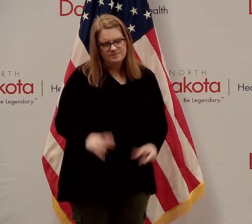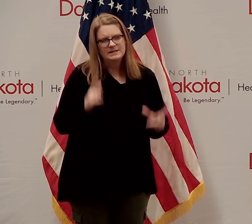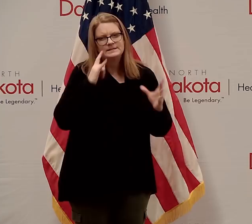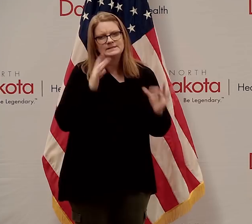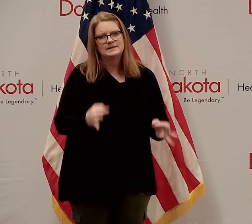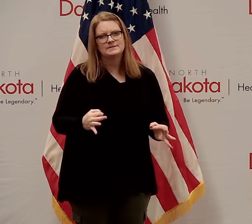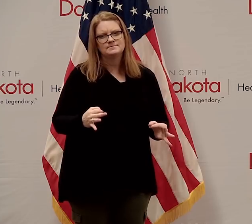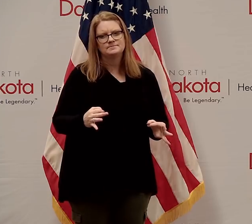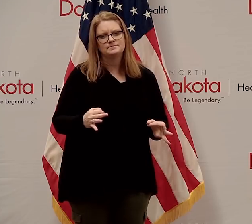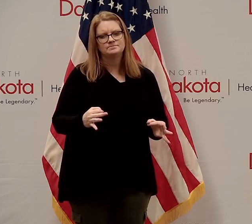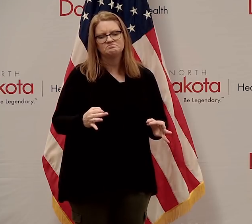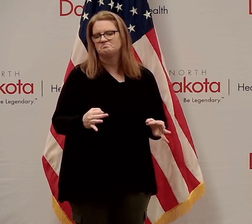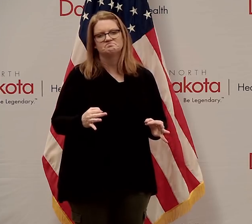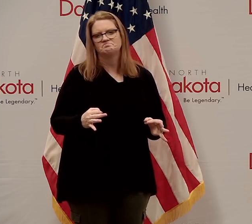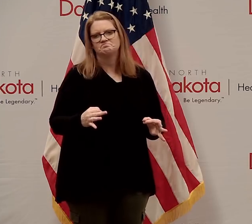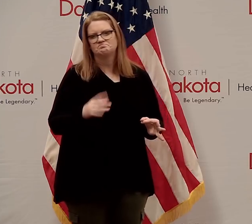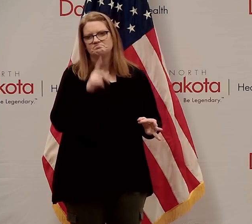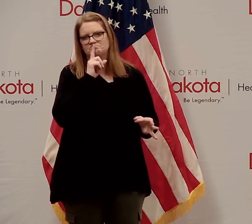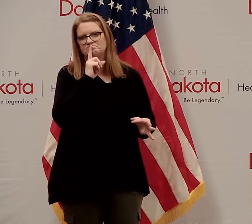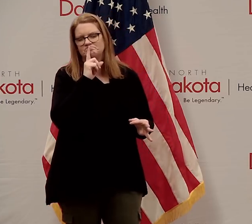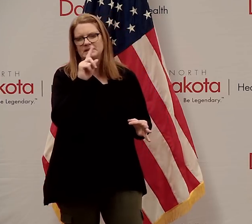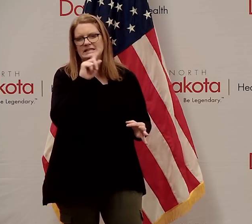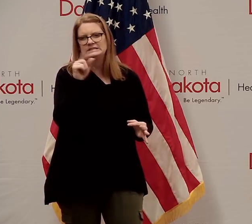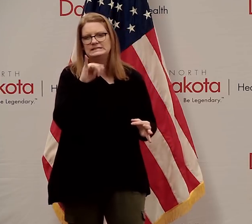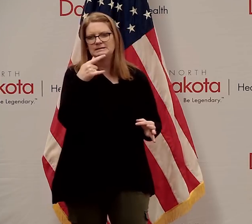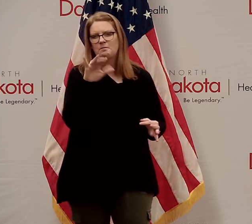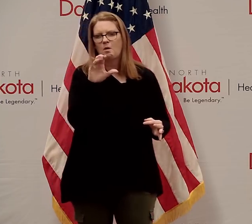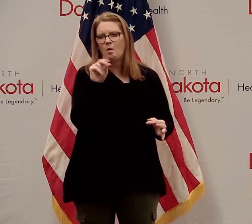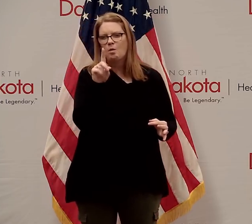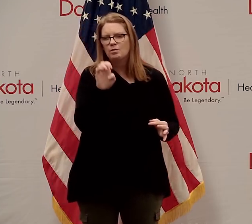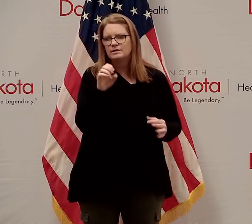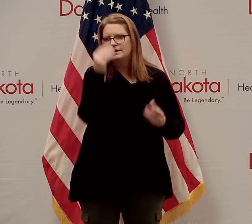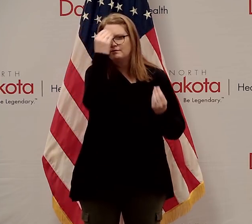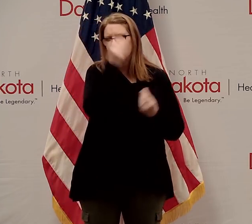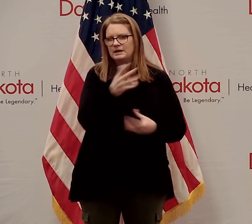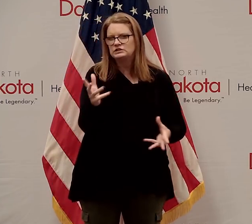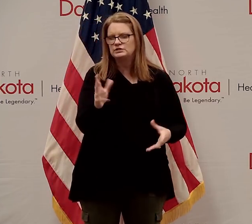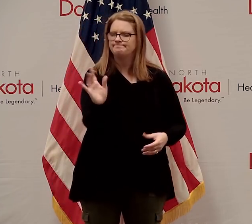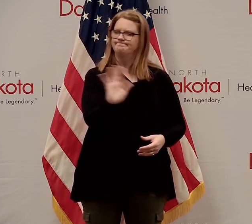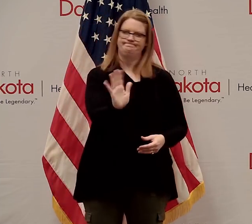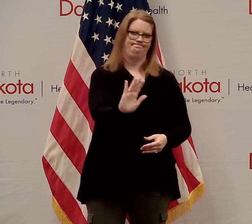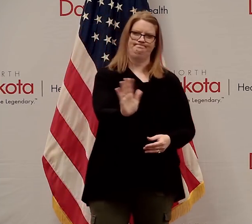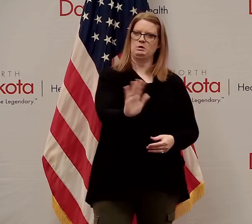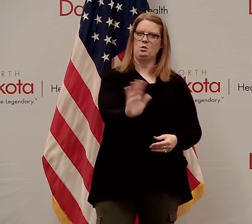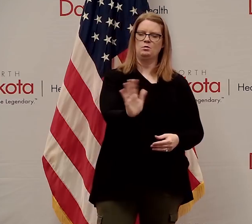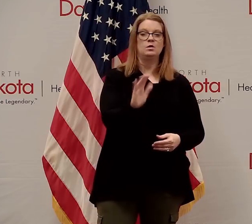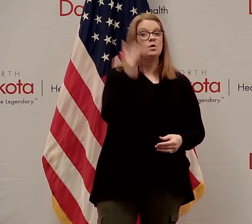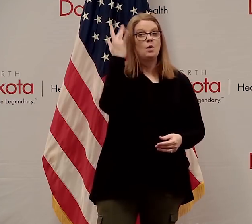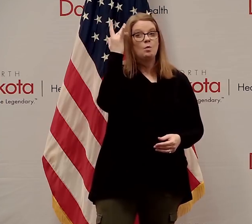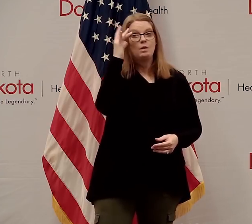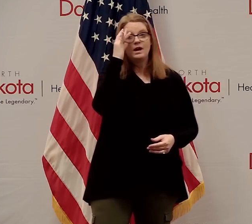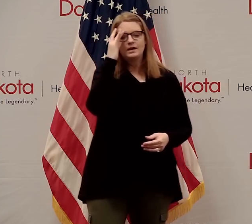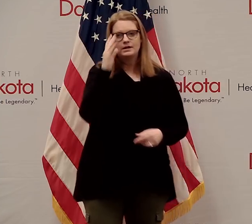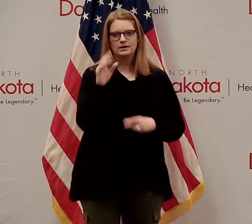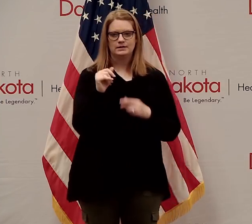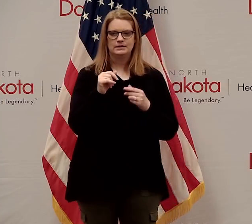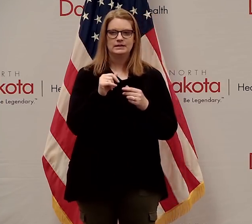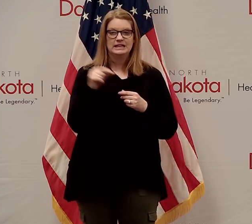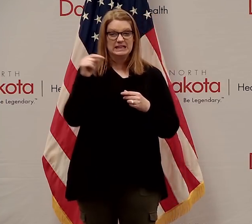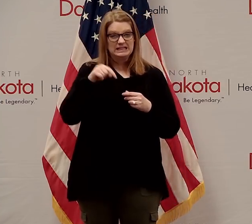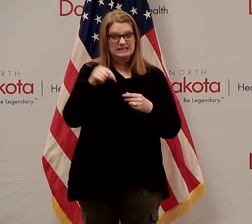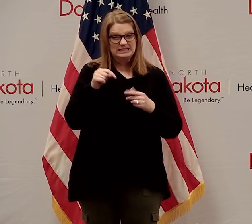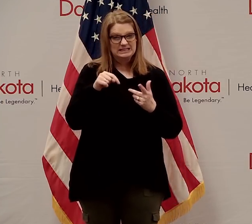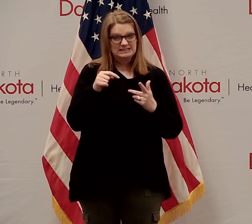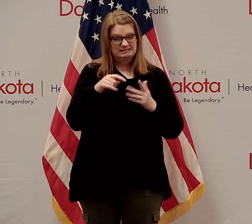that as of today, we're still not going to be releasing zip code data. The challenge is that we have in our thinly populated